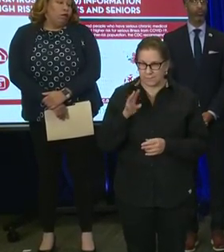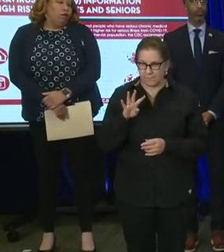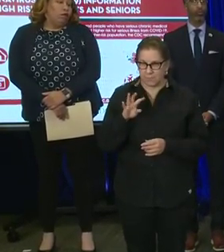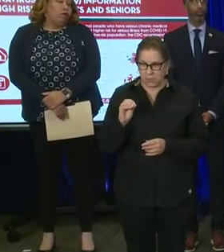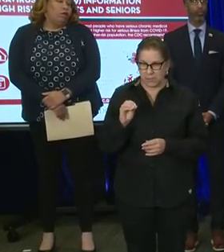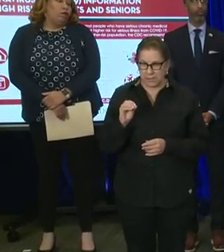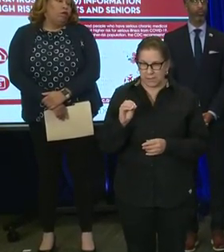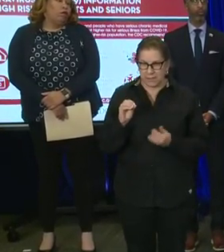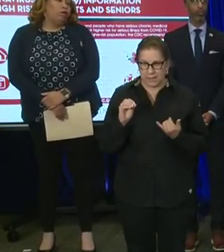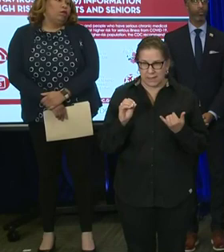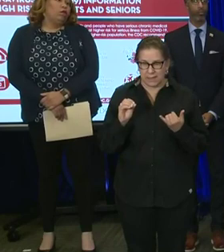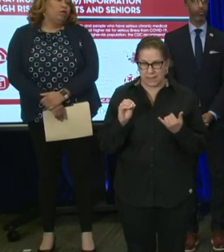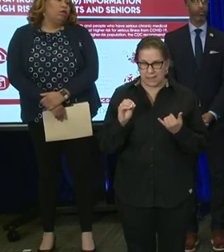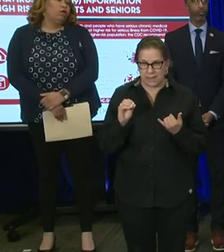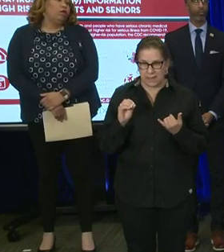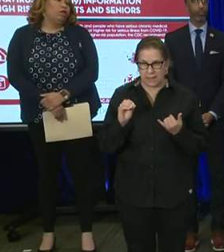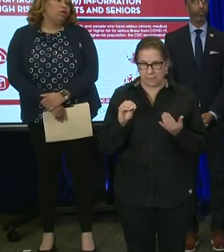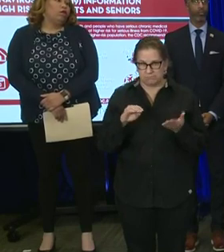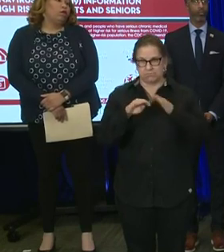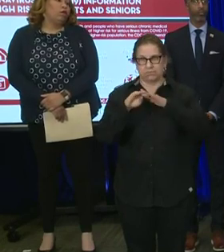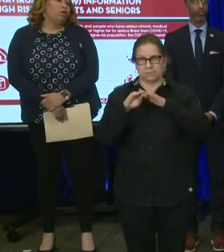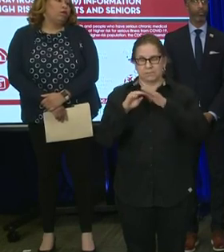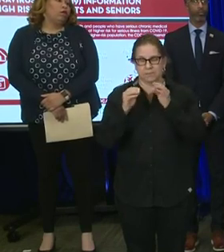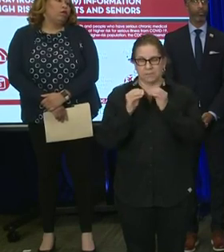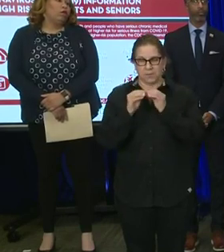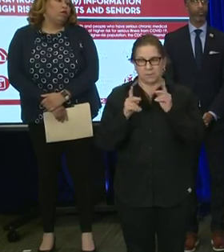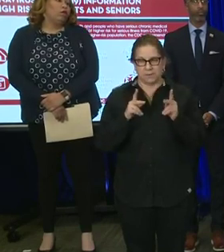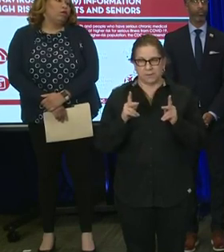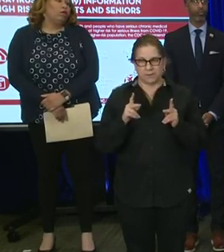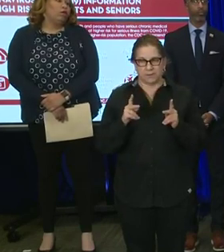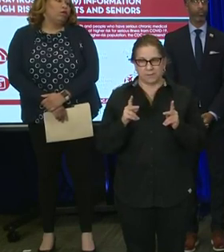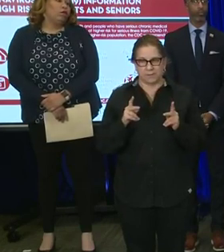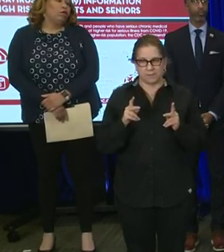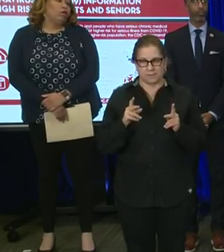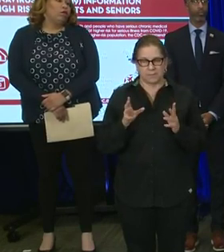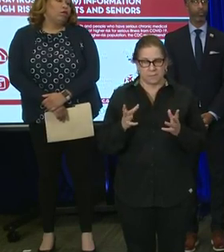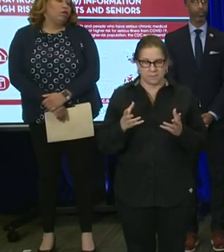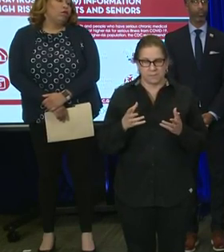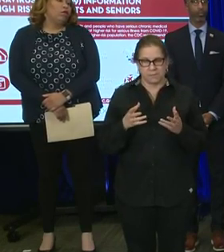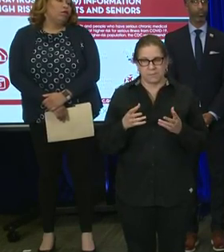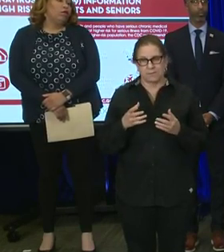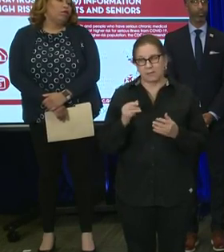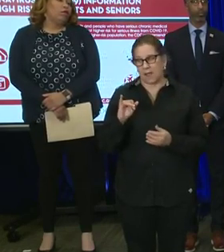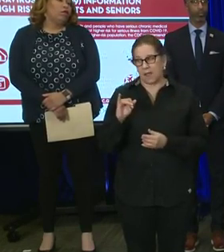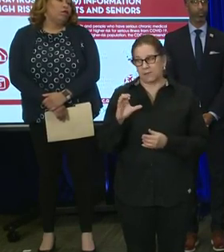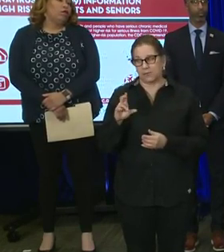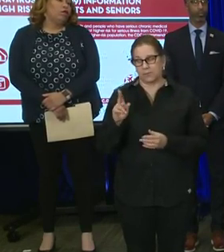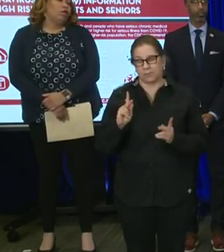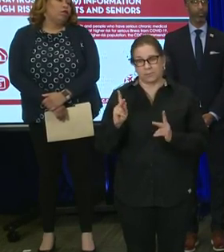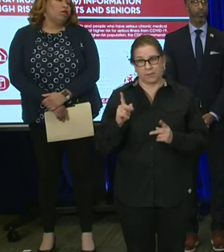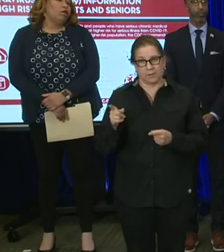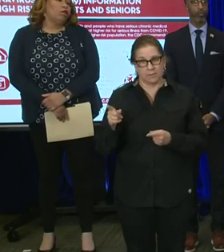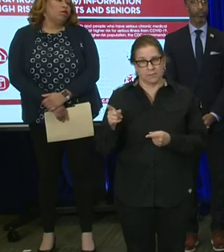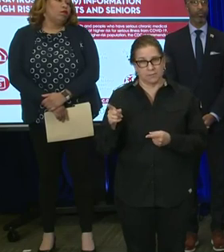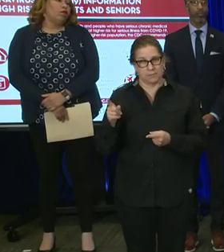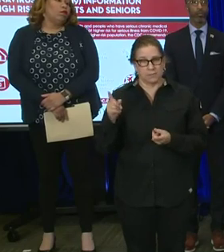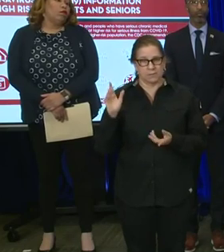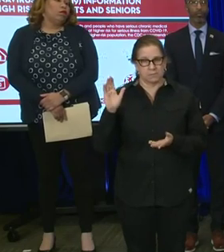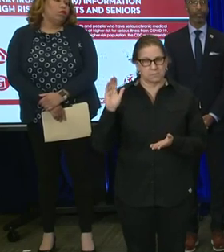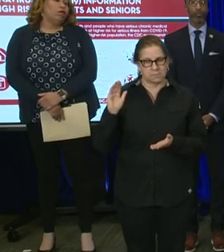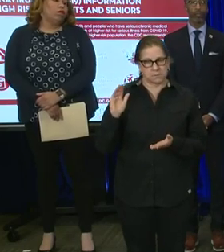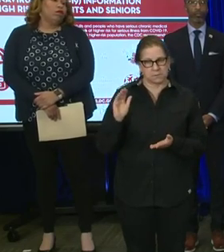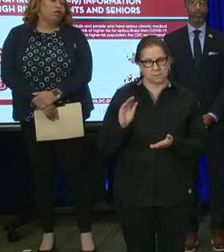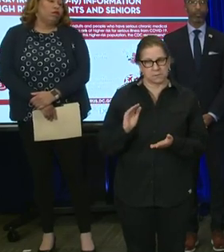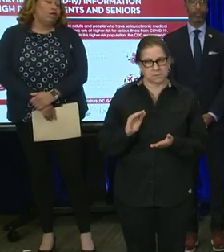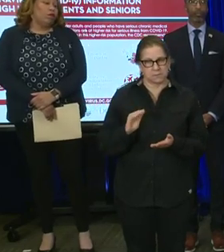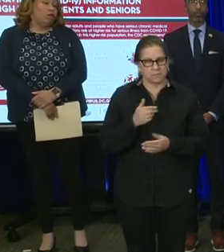a decrease. That number is very fluctuant. But it's important to remember that a hospital can flex their capacity, that general